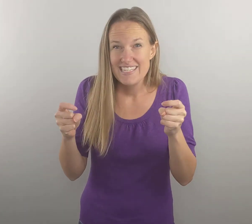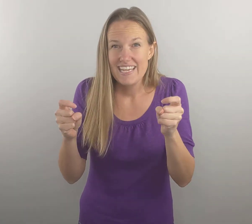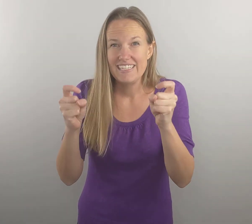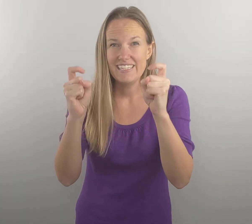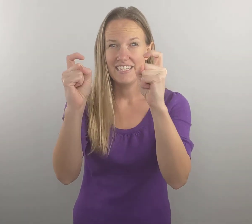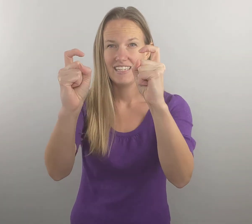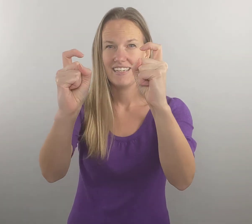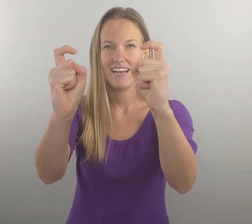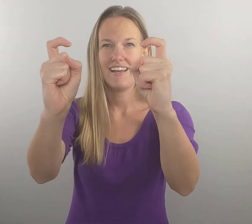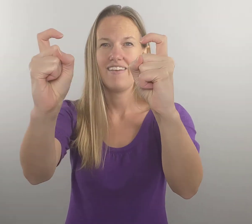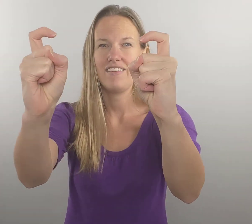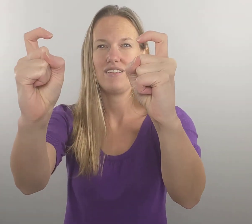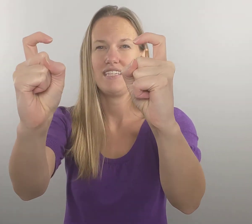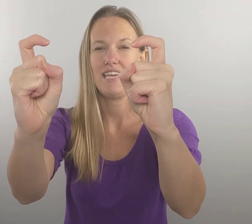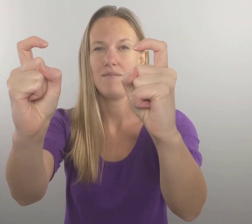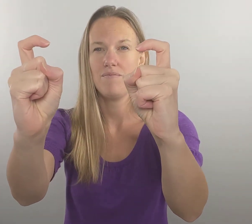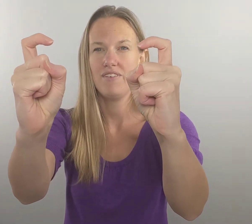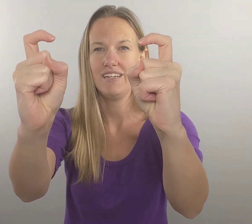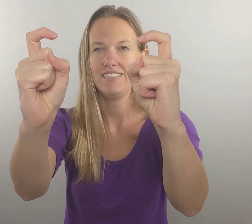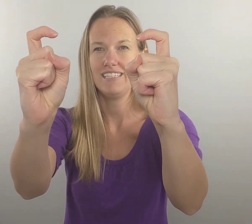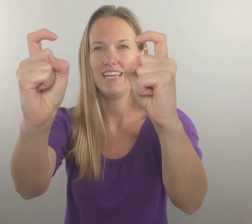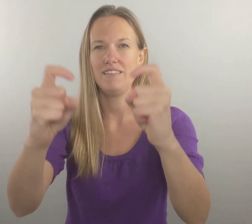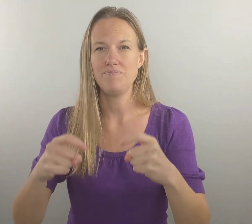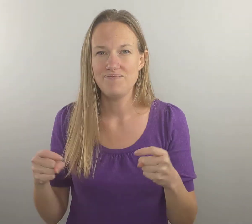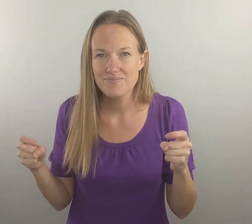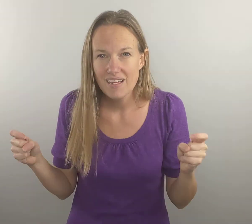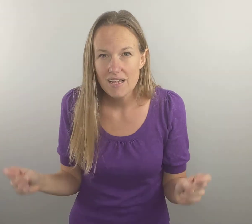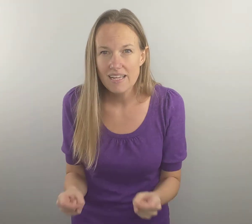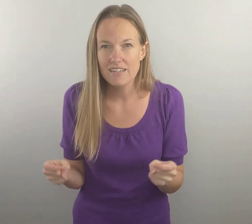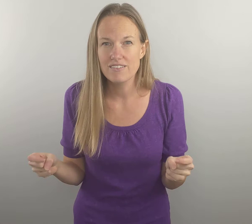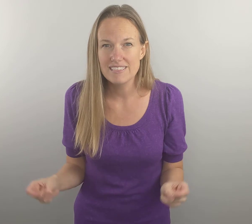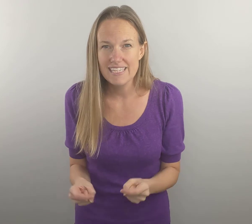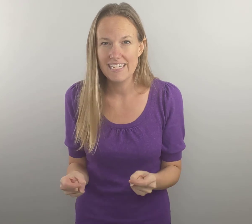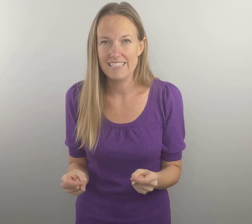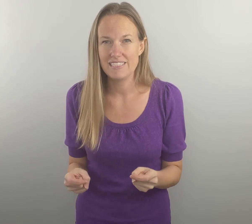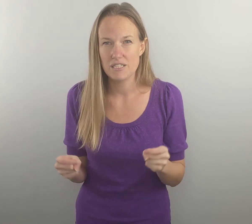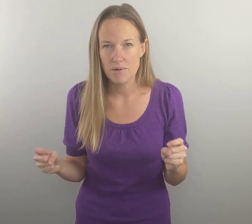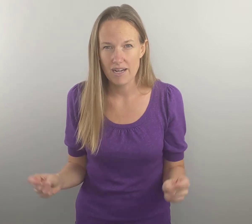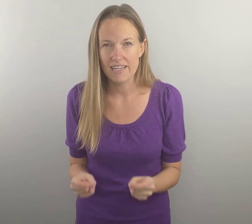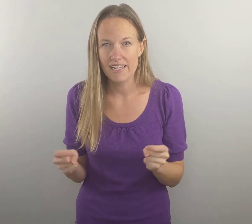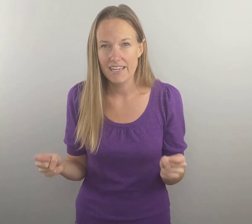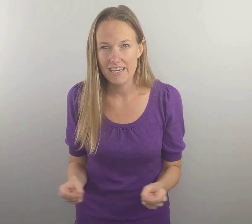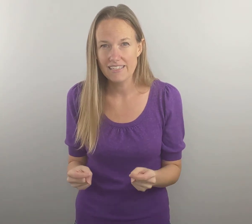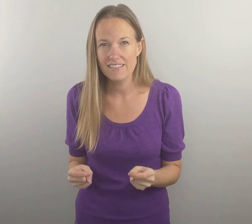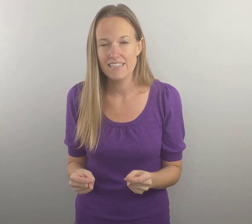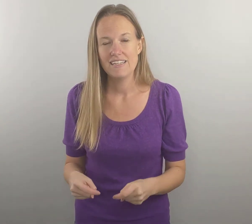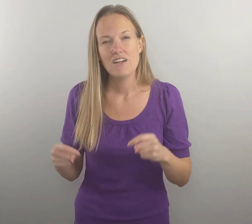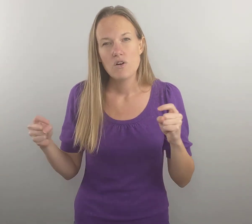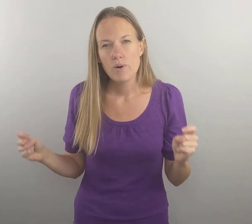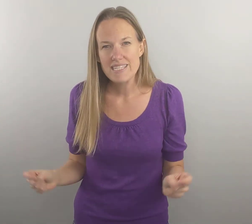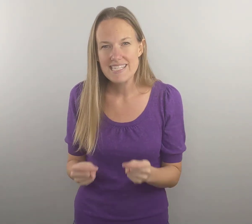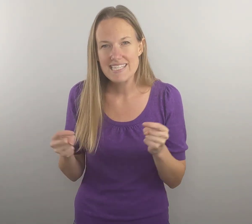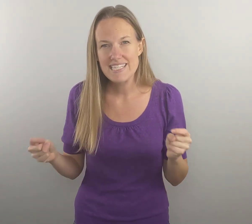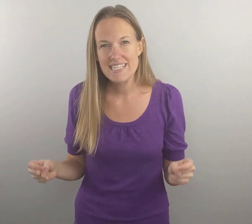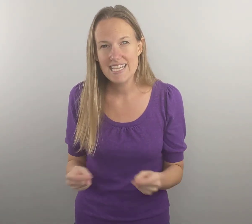sin, kind of have those same fingers again, and it goes into your body. Okay, when